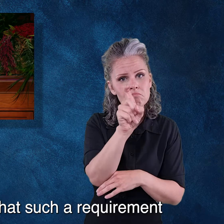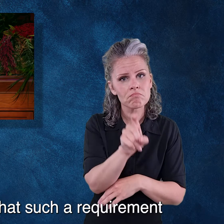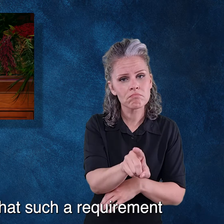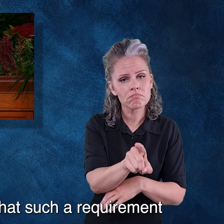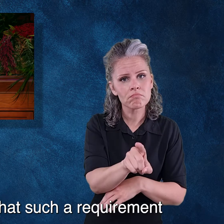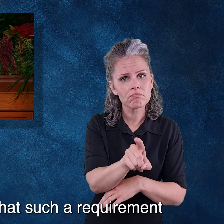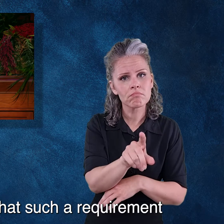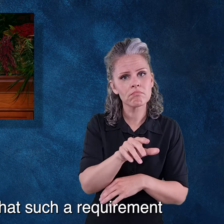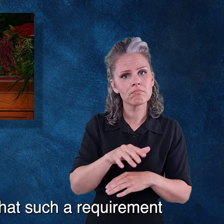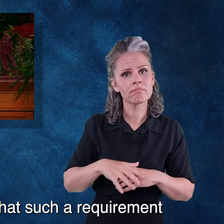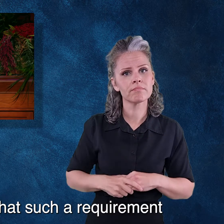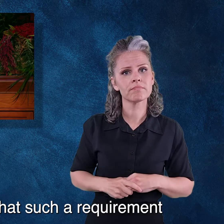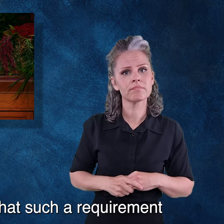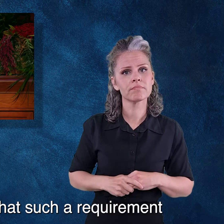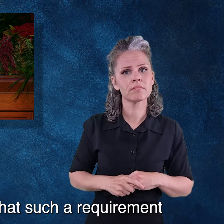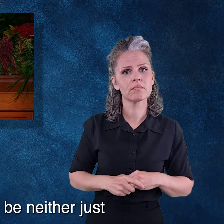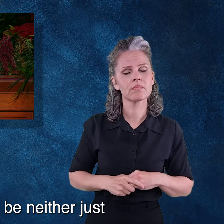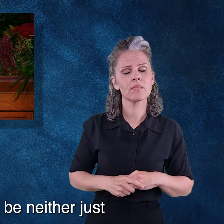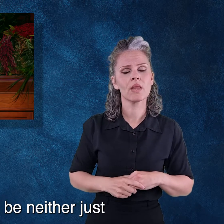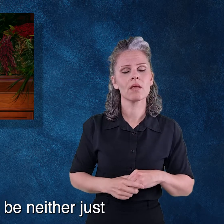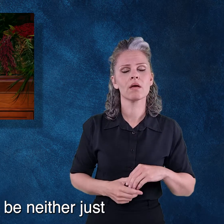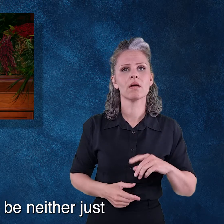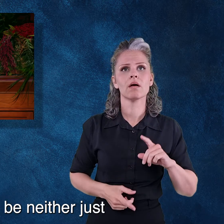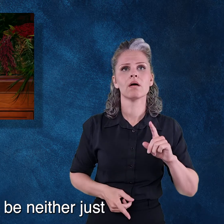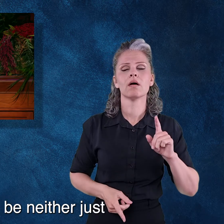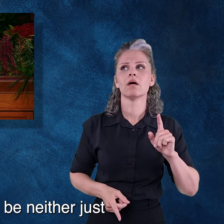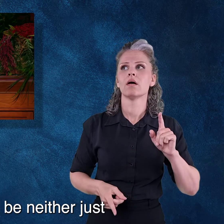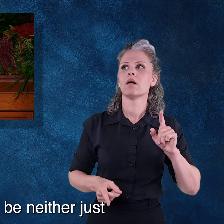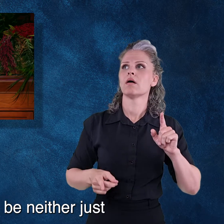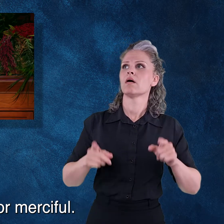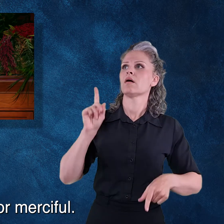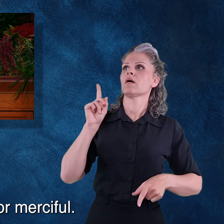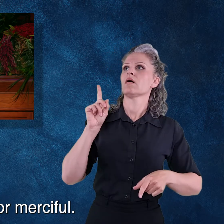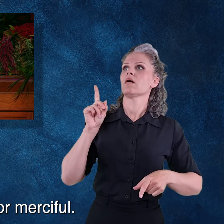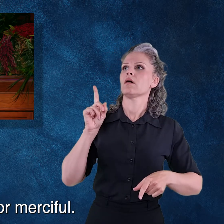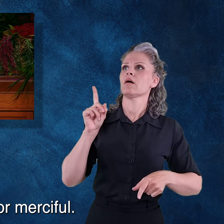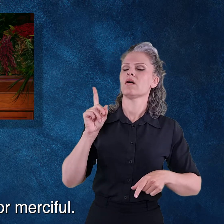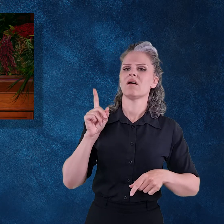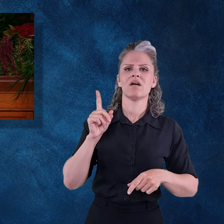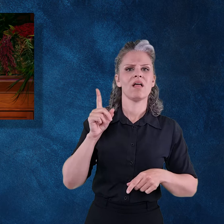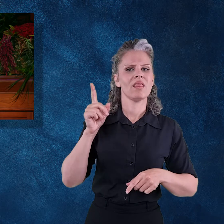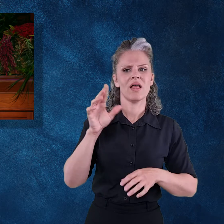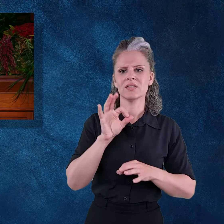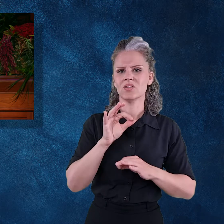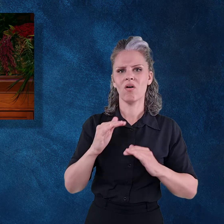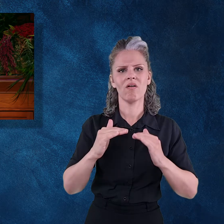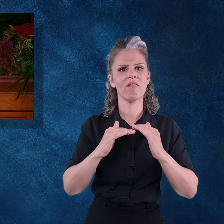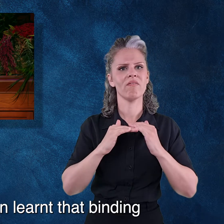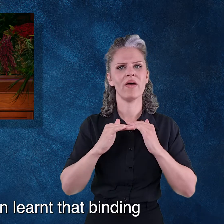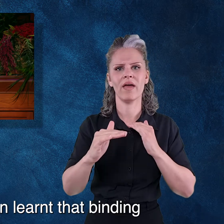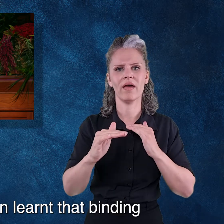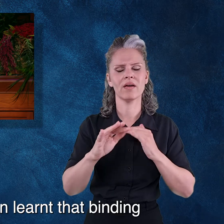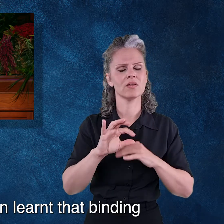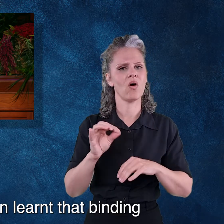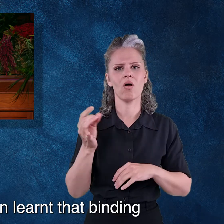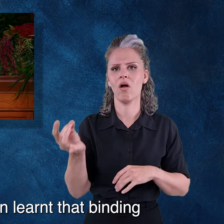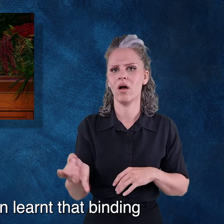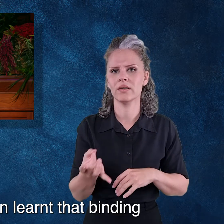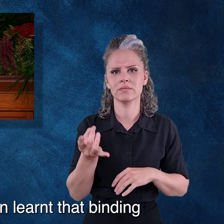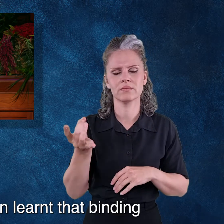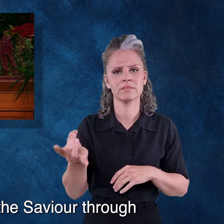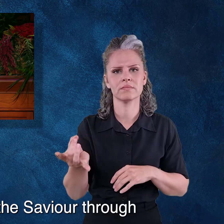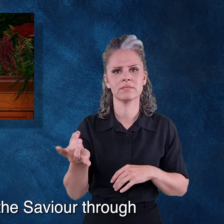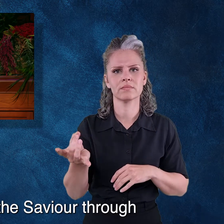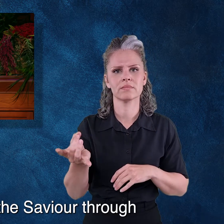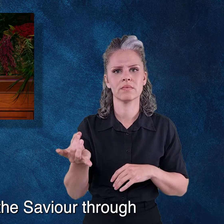She realized that such a requirement would be neither just nor merciful. This woman learned